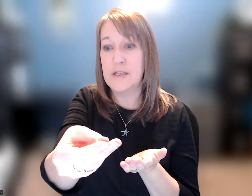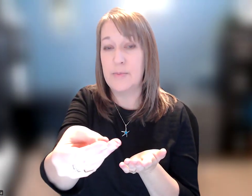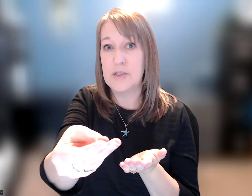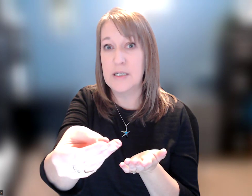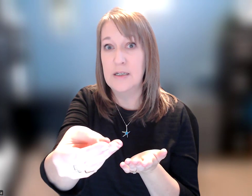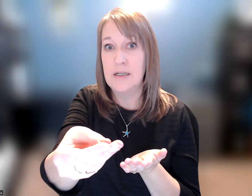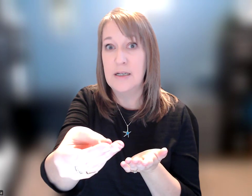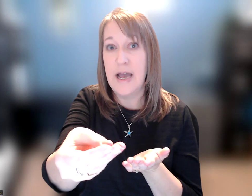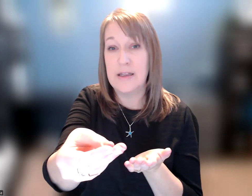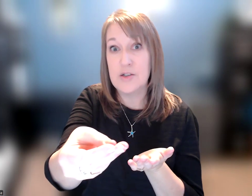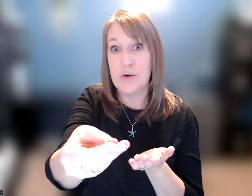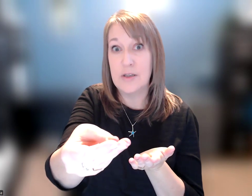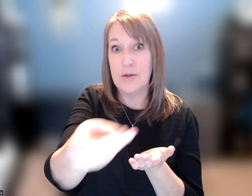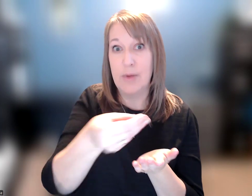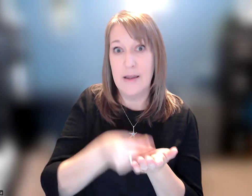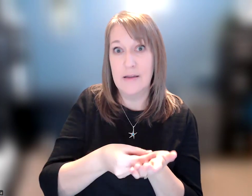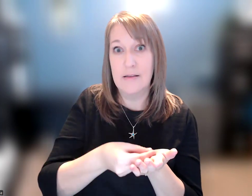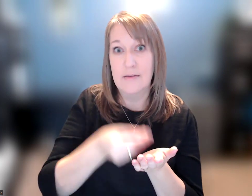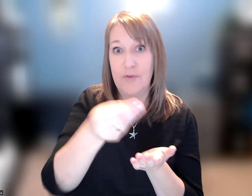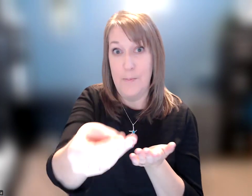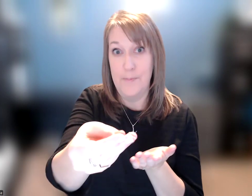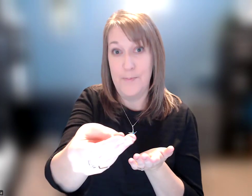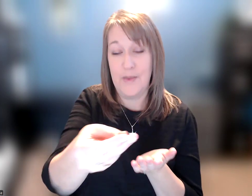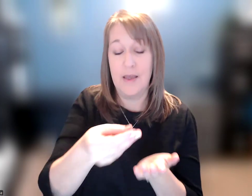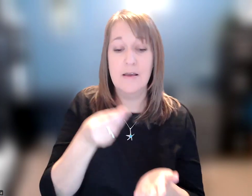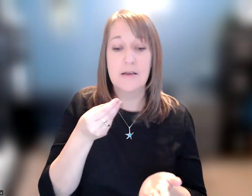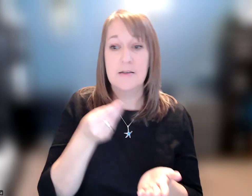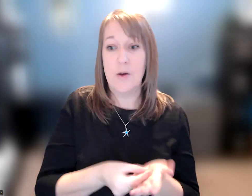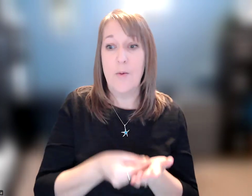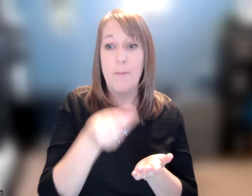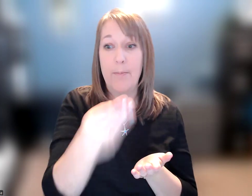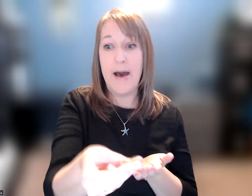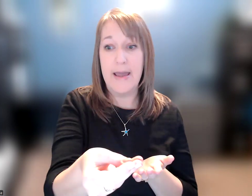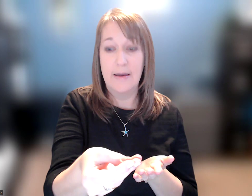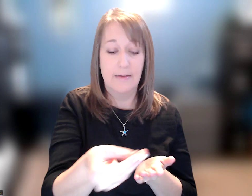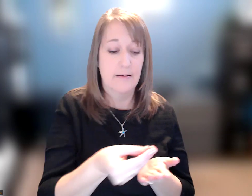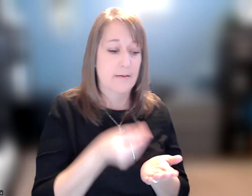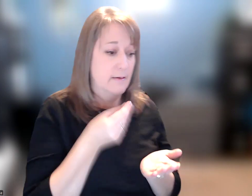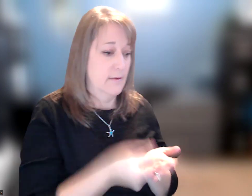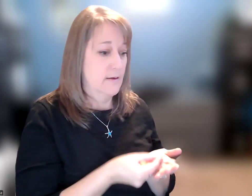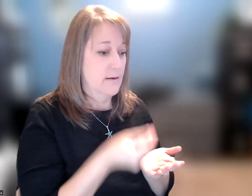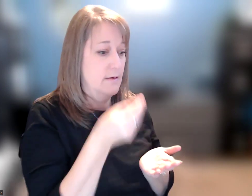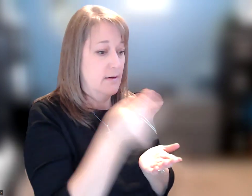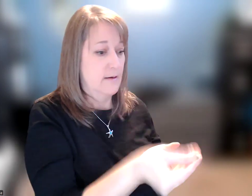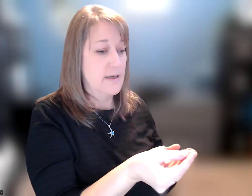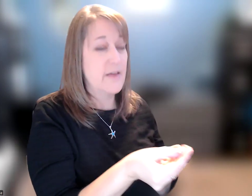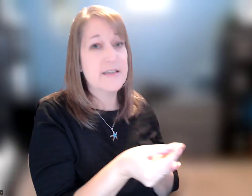the person at the store that you're buying from. Okay, so buy. Now, this doesn't